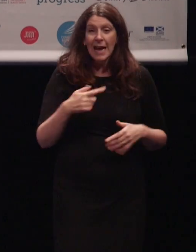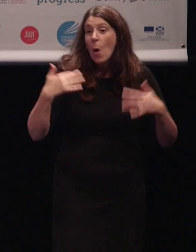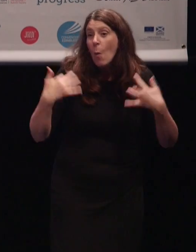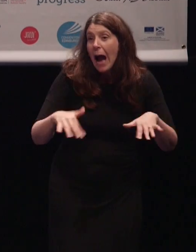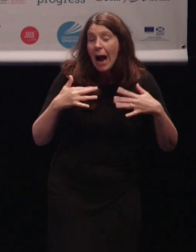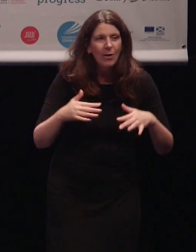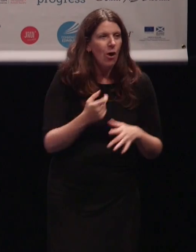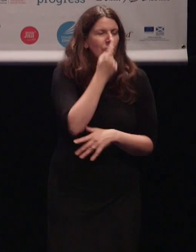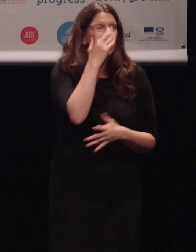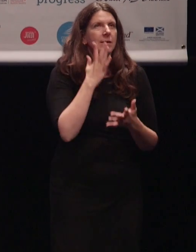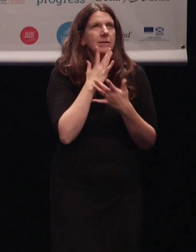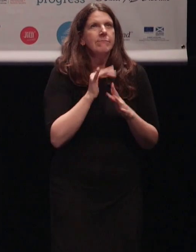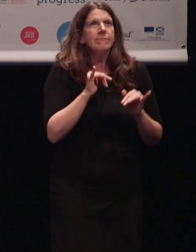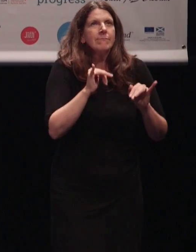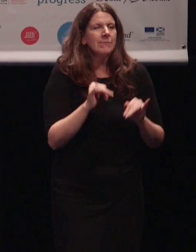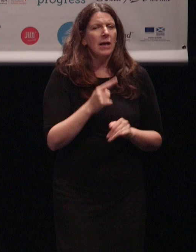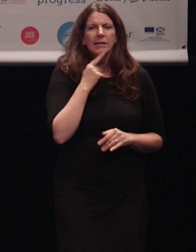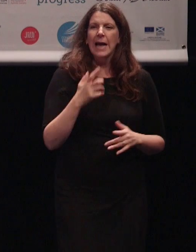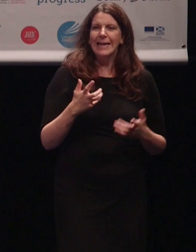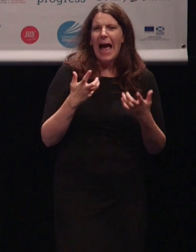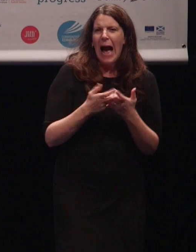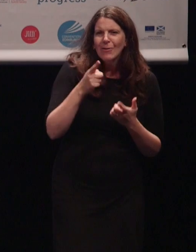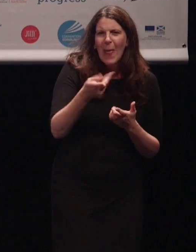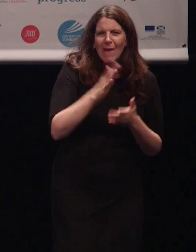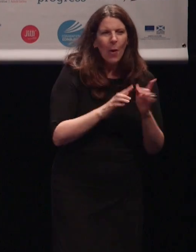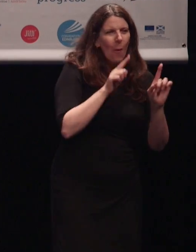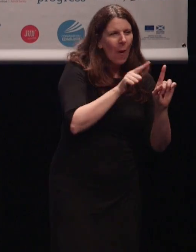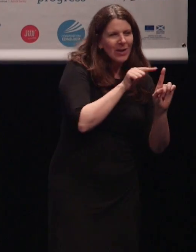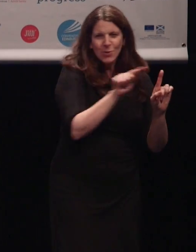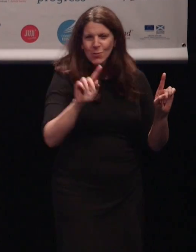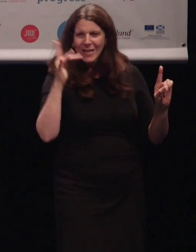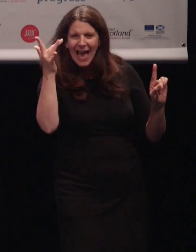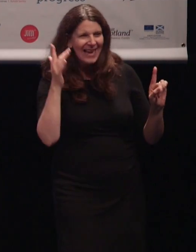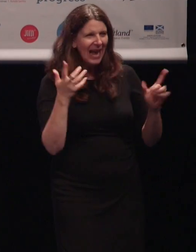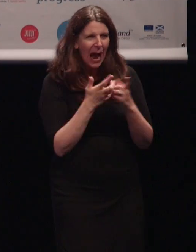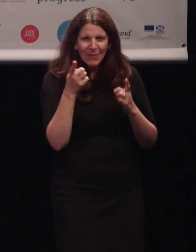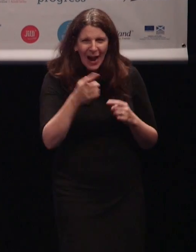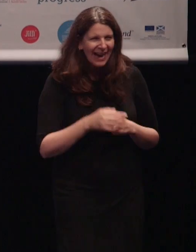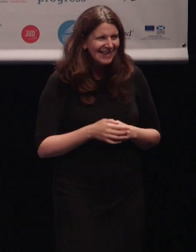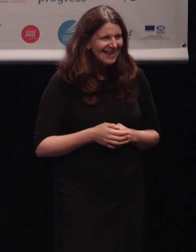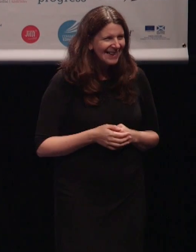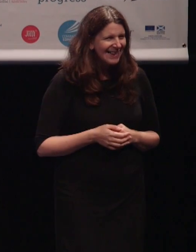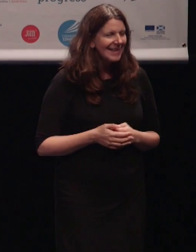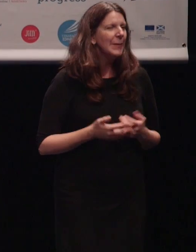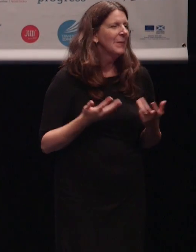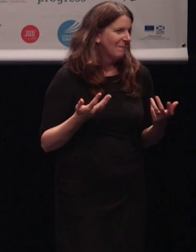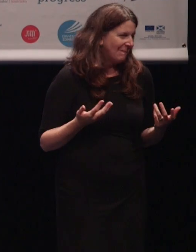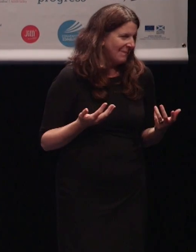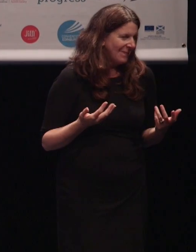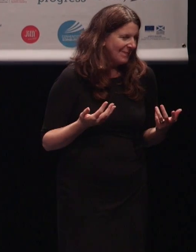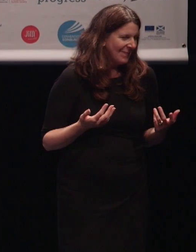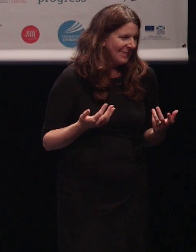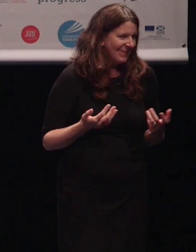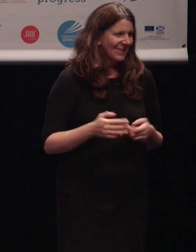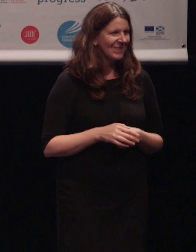she said, and how was this on a scale from 1 to 10? Okay, so after this